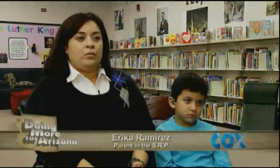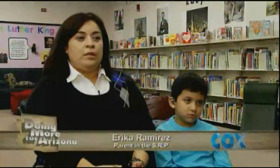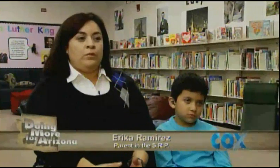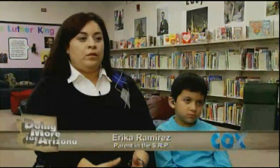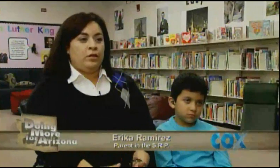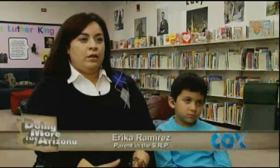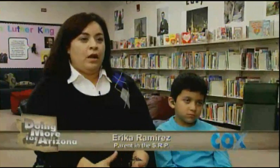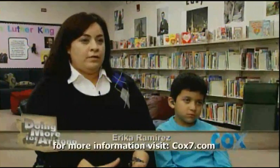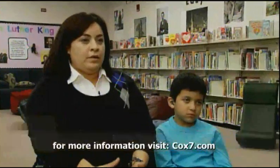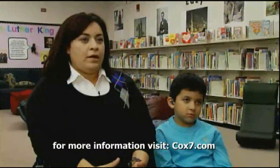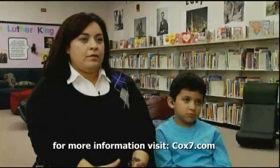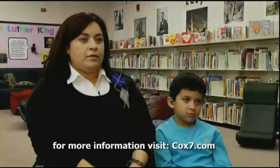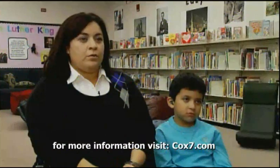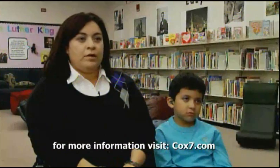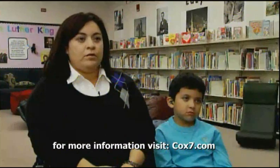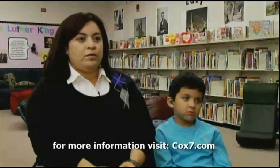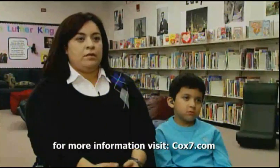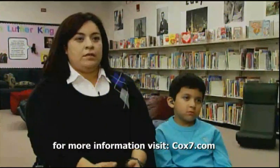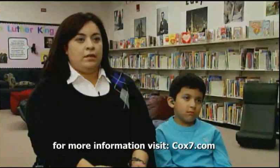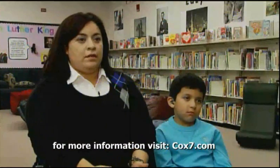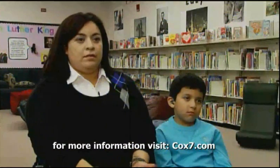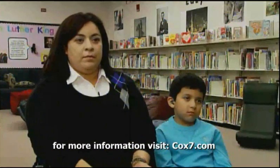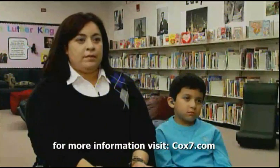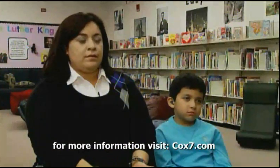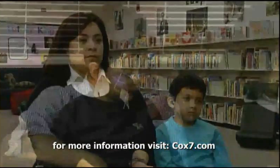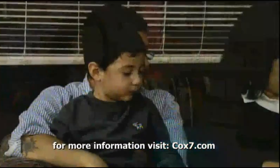we learn a lot of signs that we use on a daily basis,